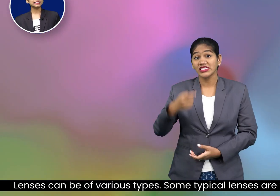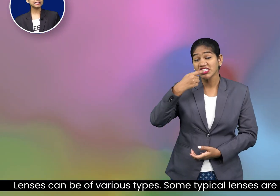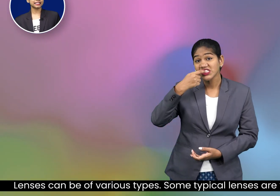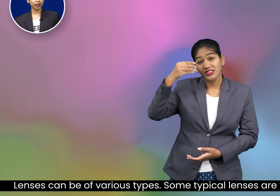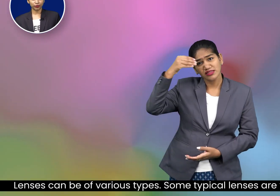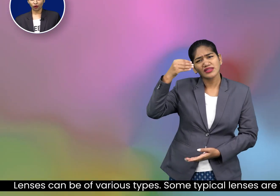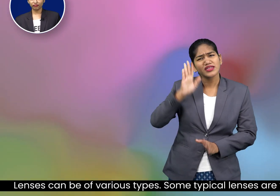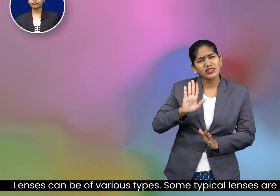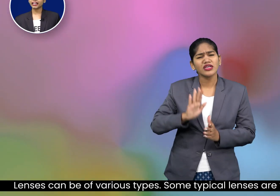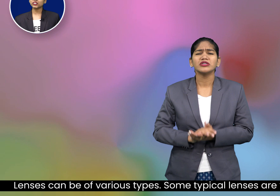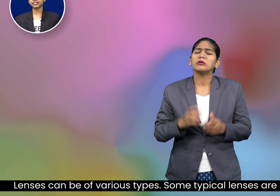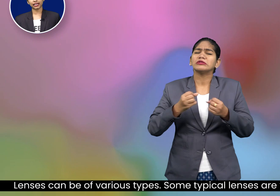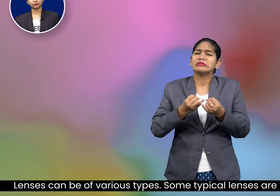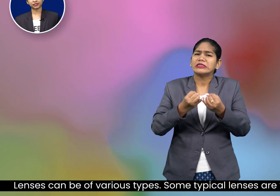Lenses can be of various types.